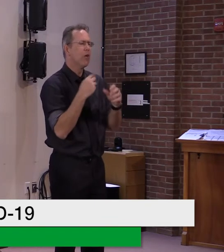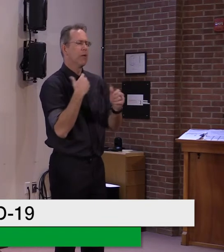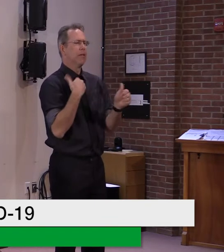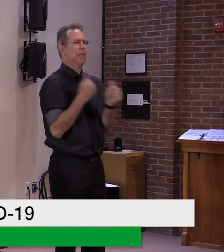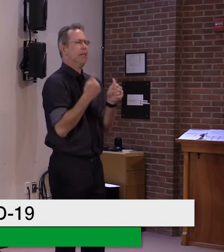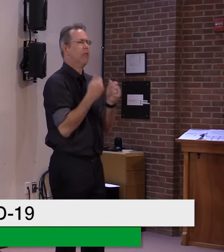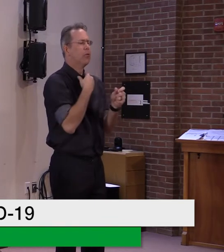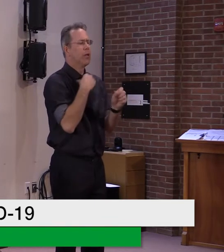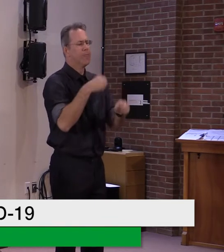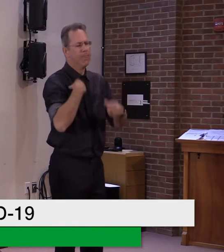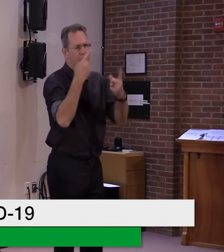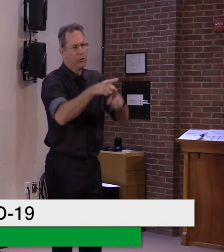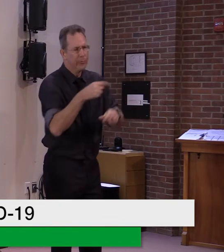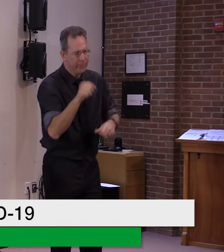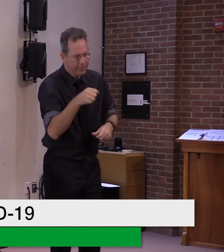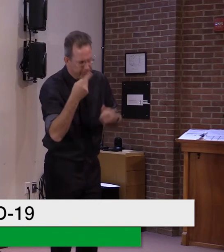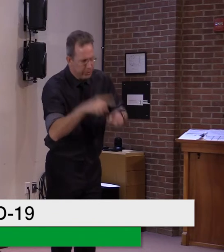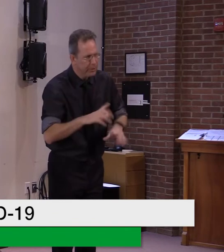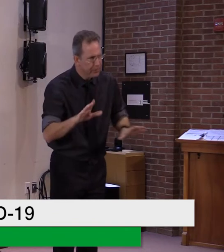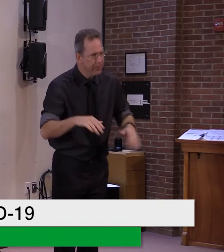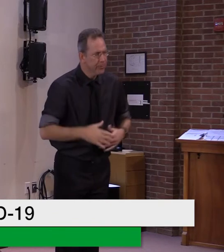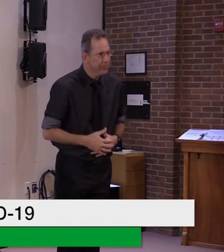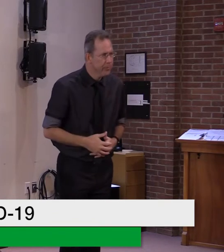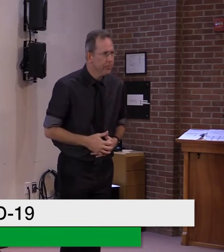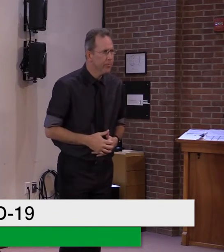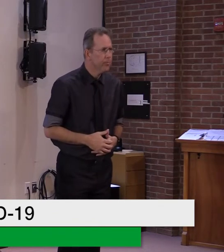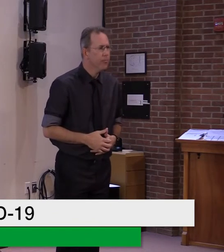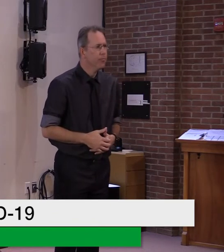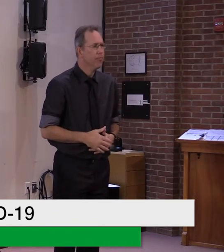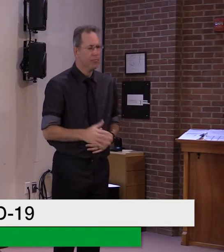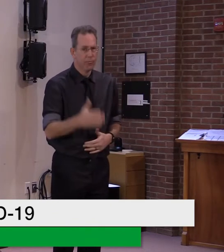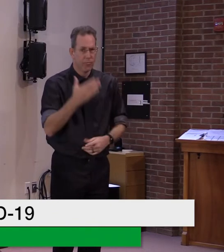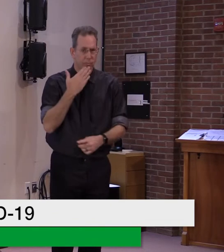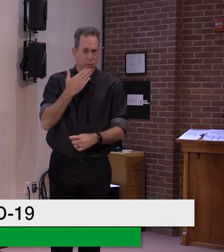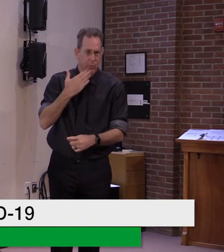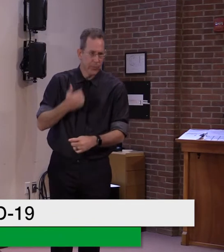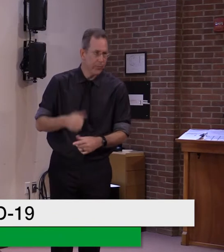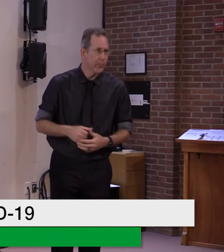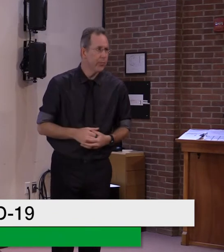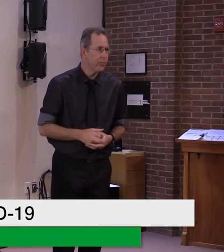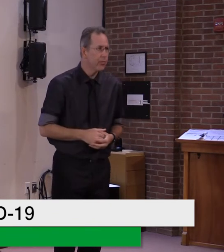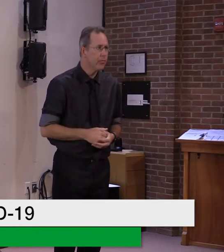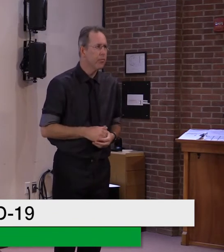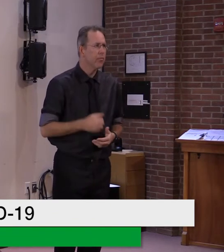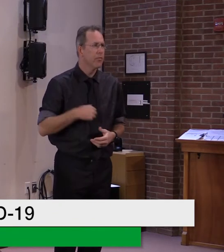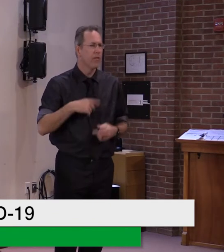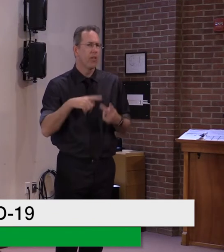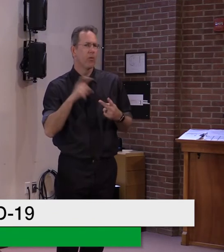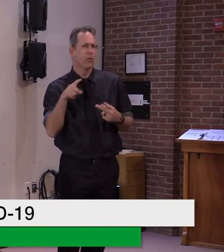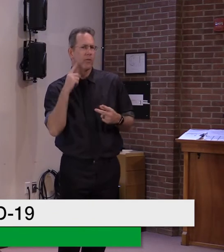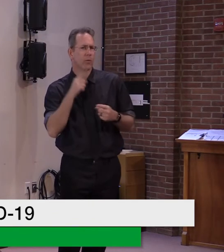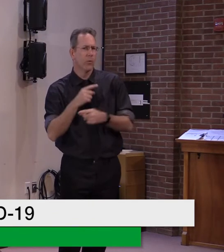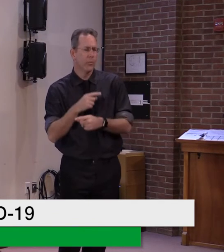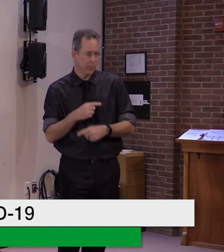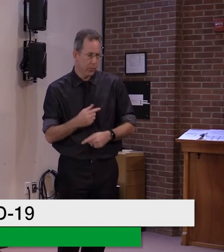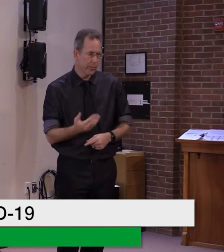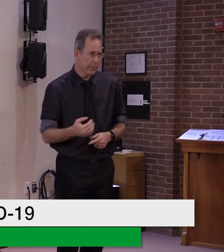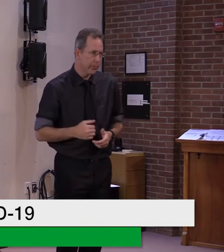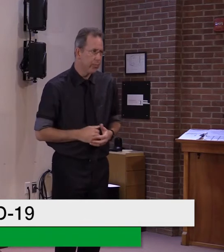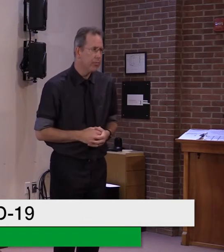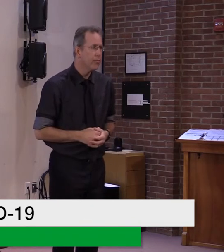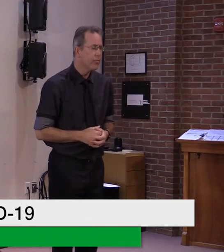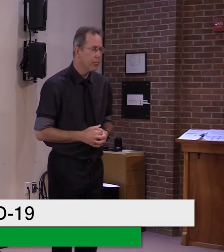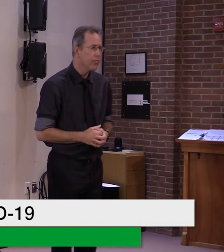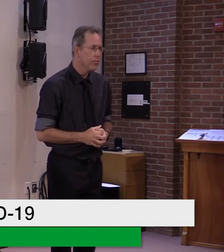thank you and my followers question is probably also for secretary smith this news has to do with long-term kids i'm sorry it has